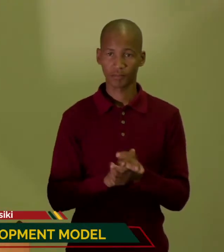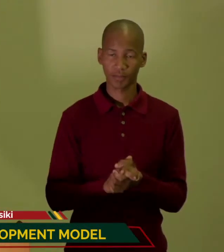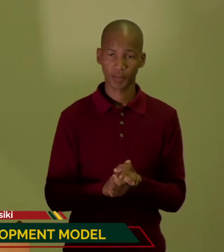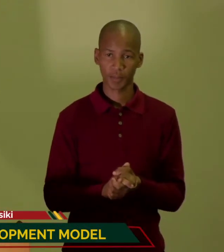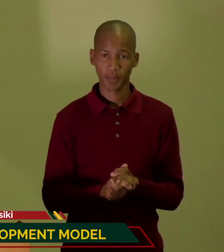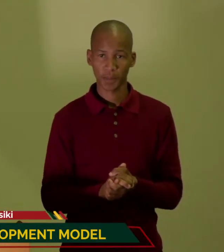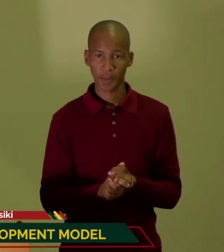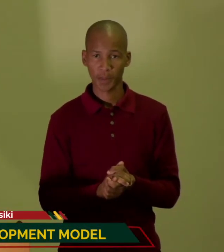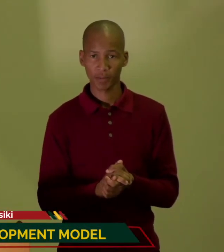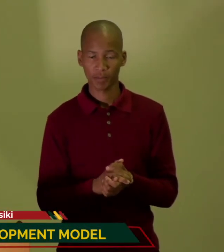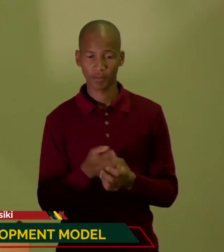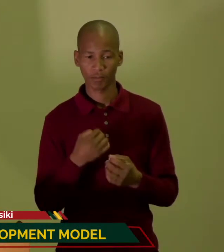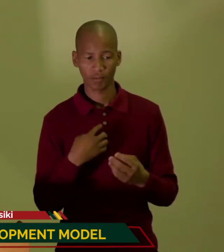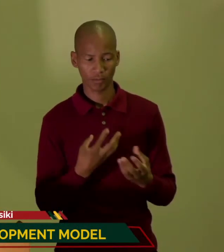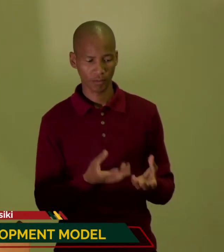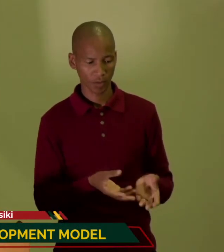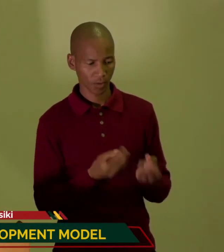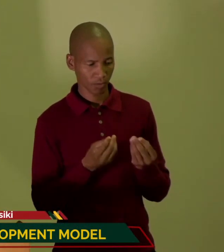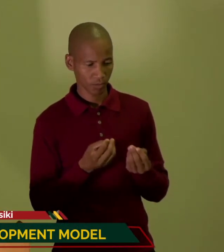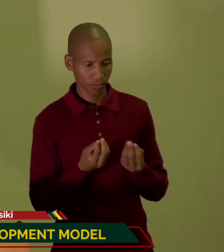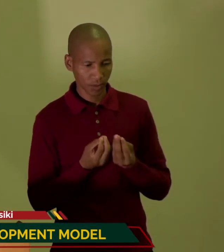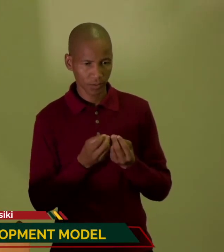If manage believer,